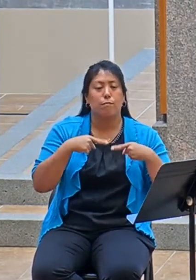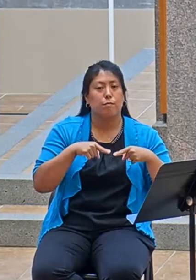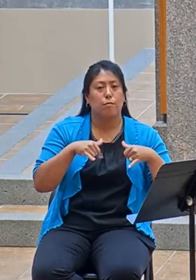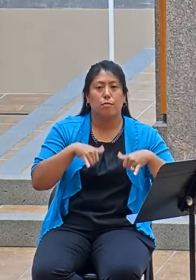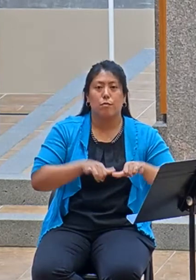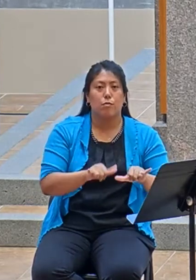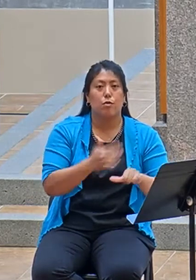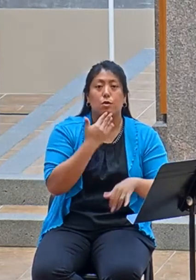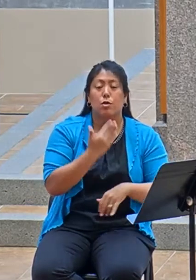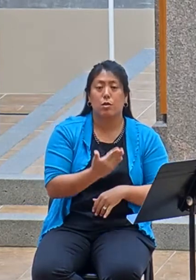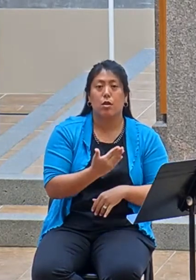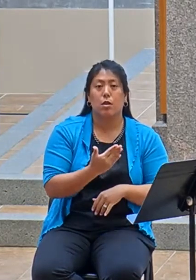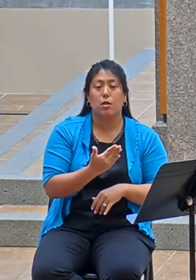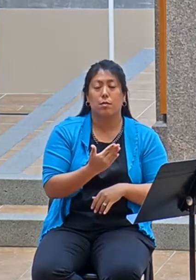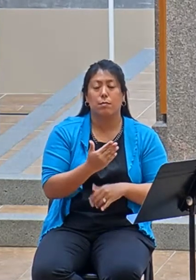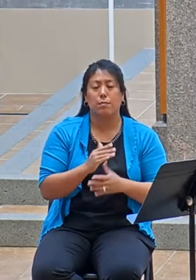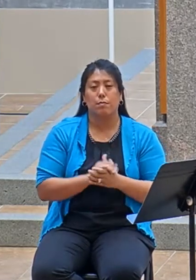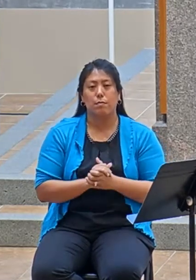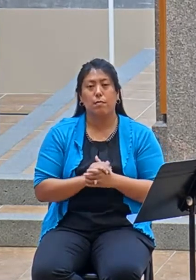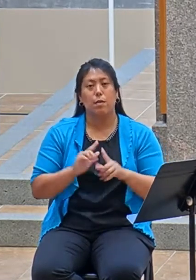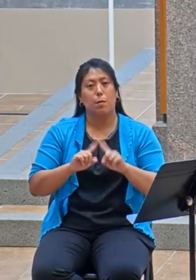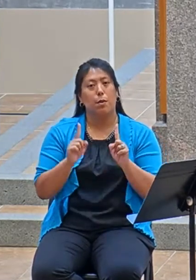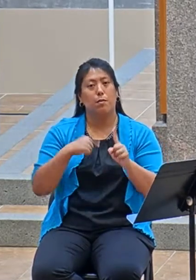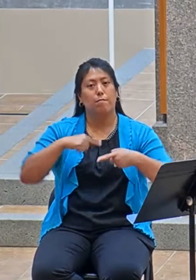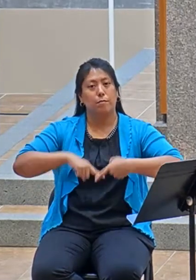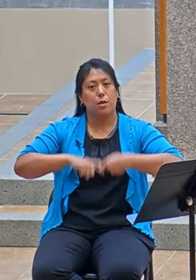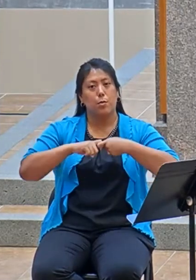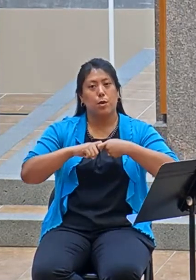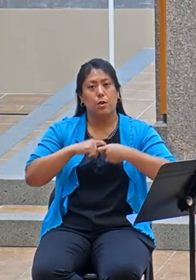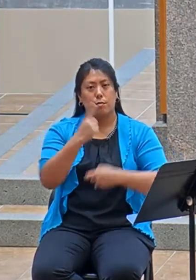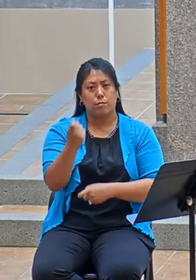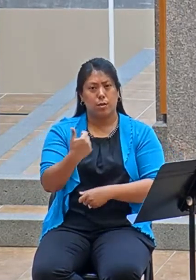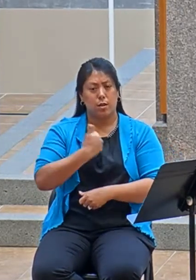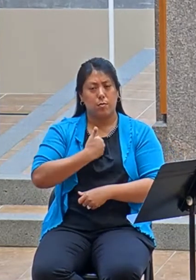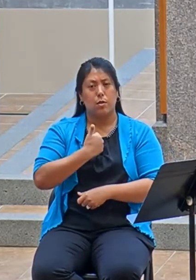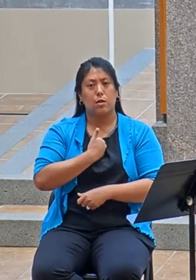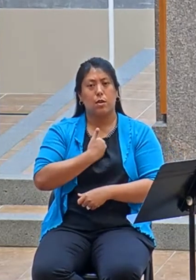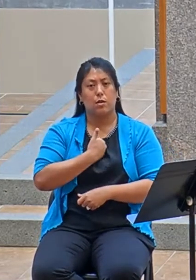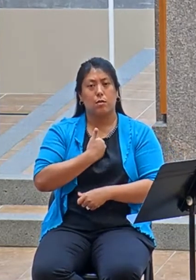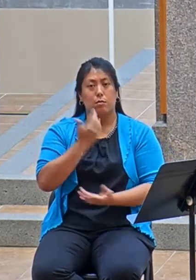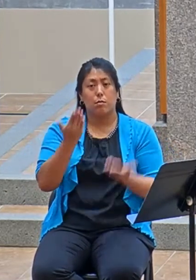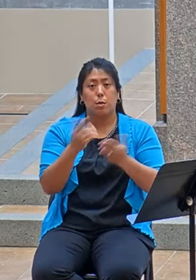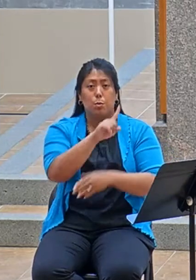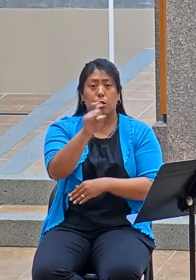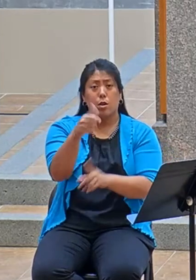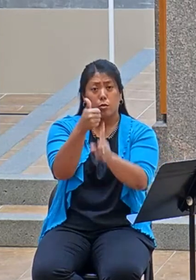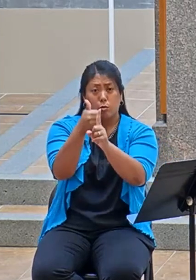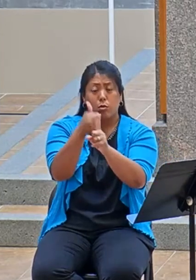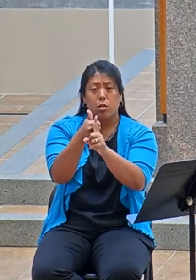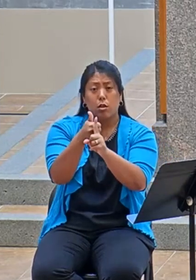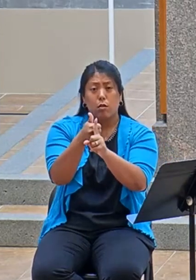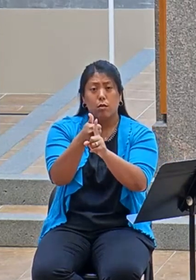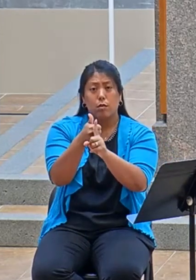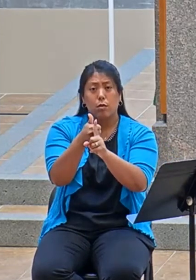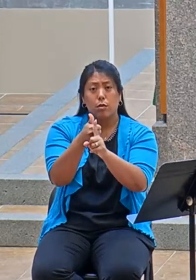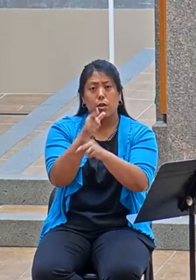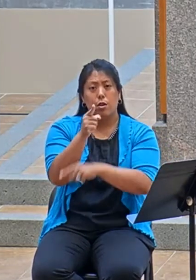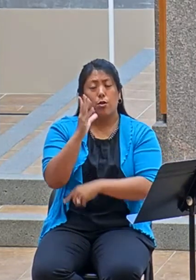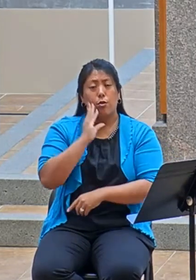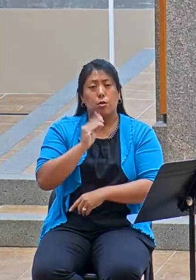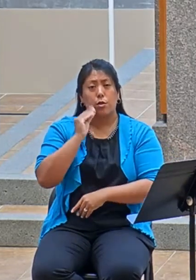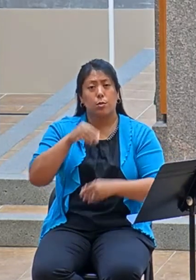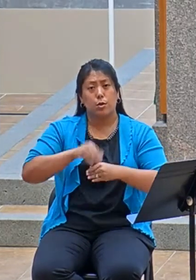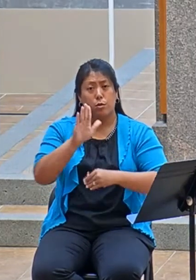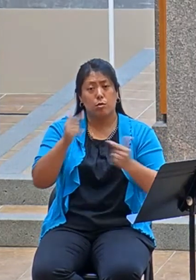at times. But it made me ask myself, maybe you should ask yourself, are there times in life